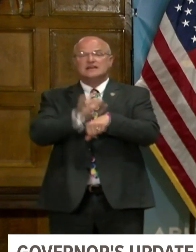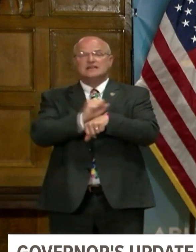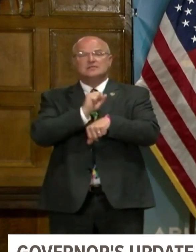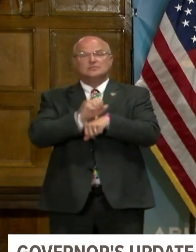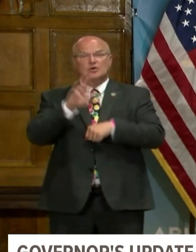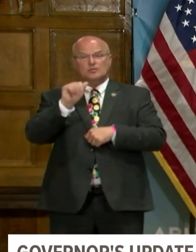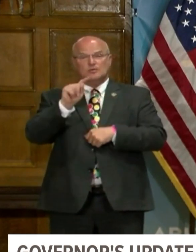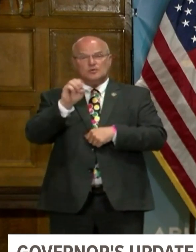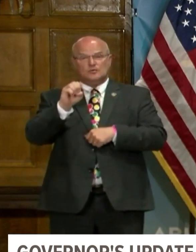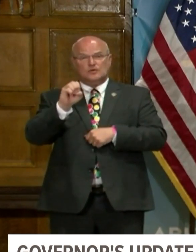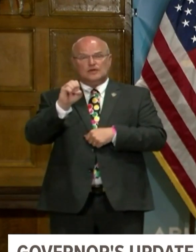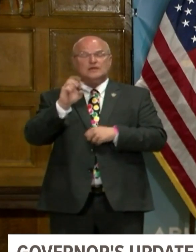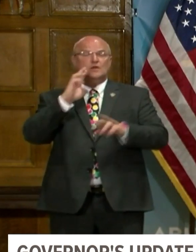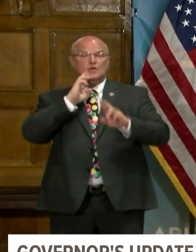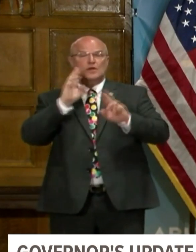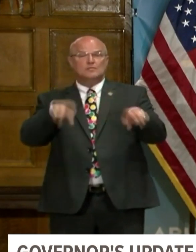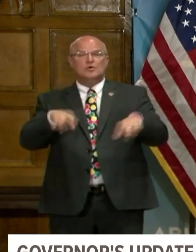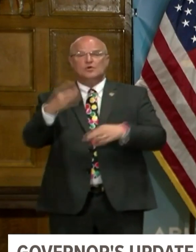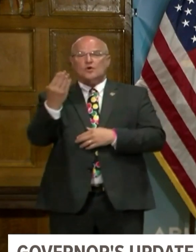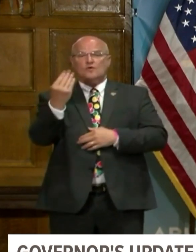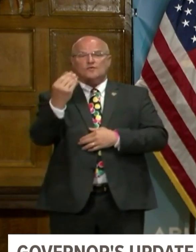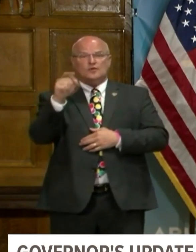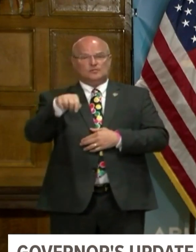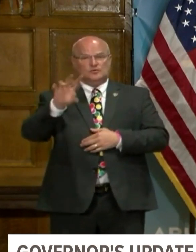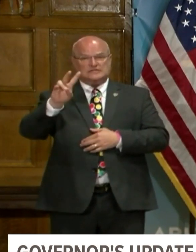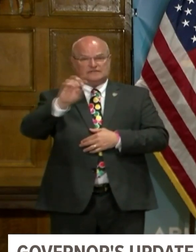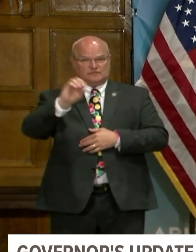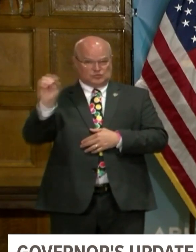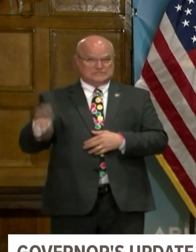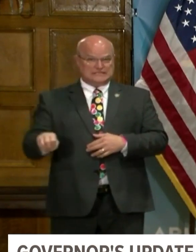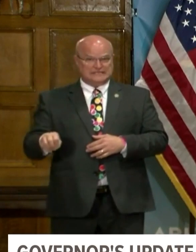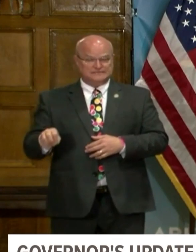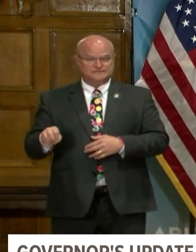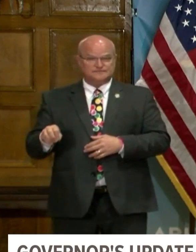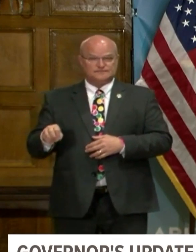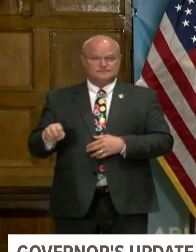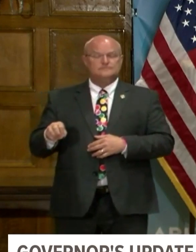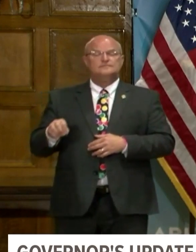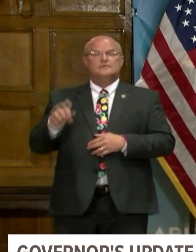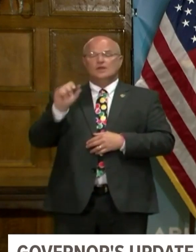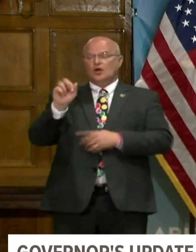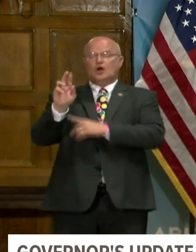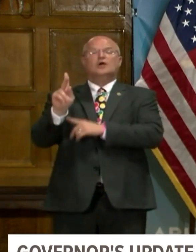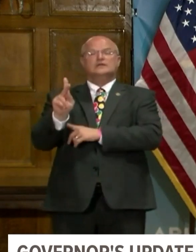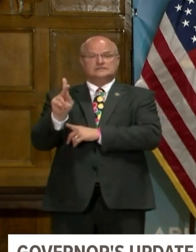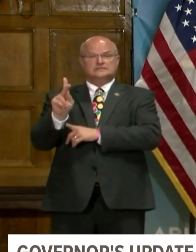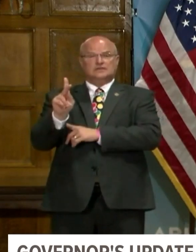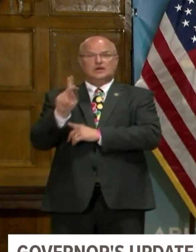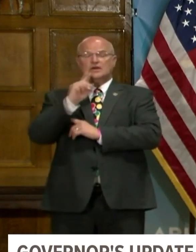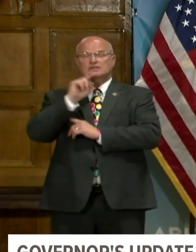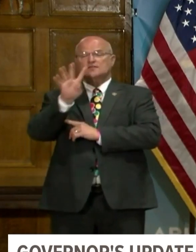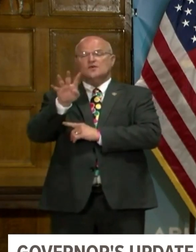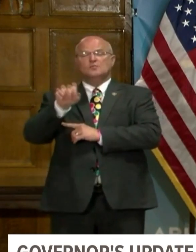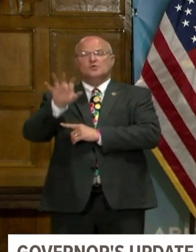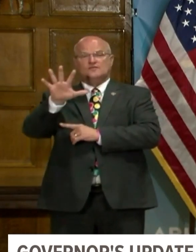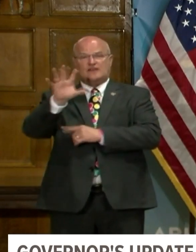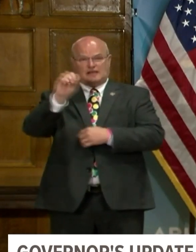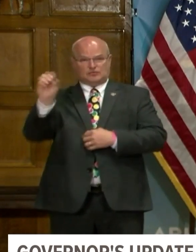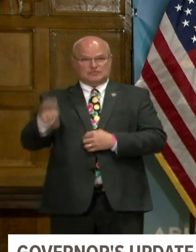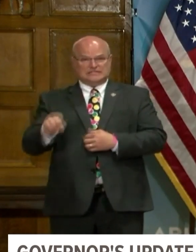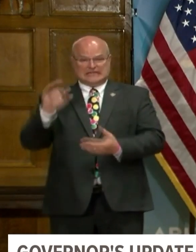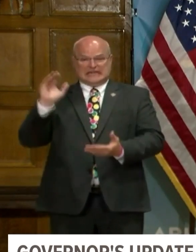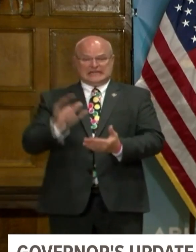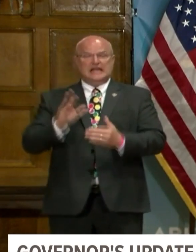unemployment rate has been reported at 14.7%. Arkansas is